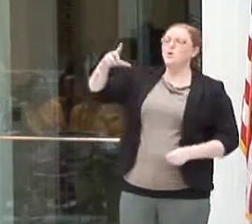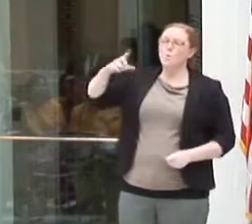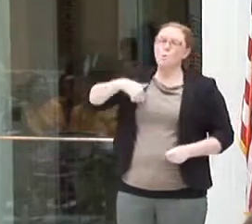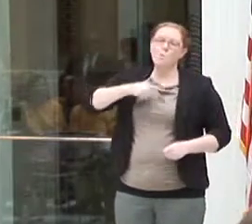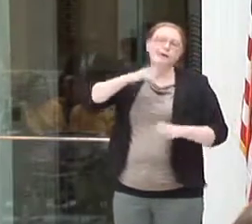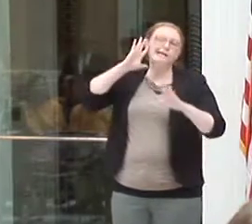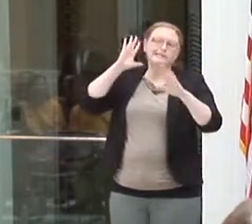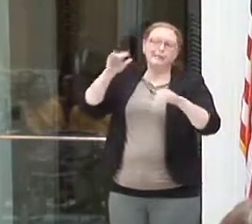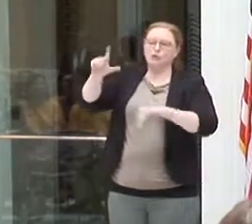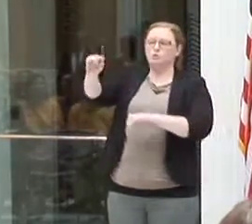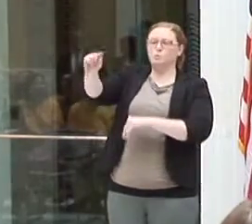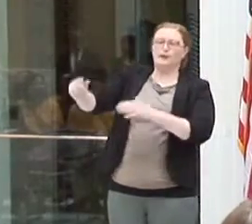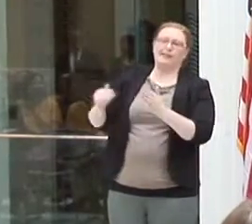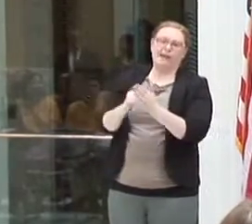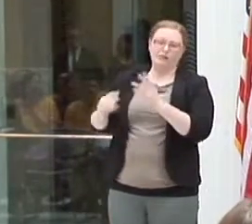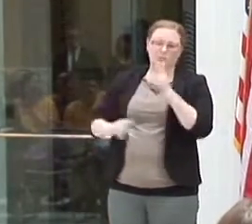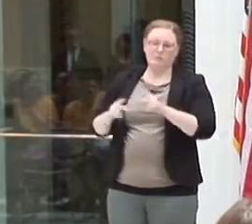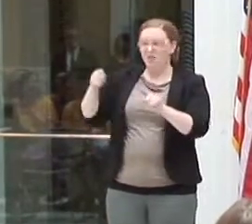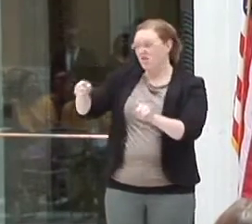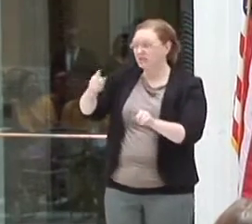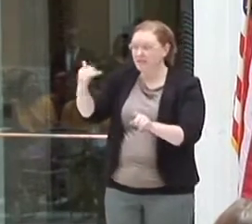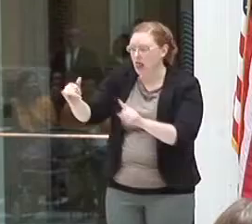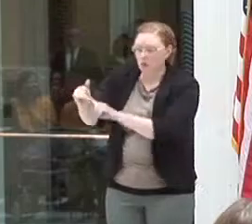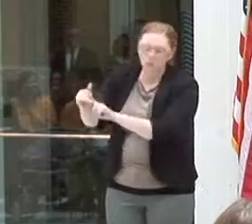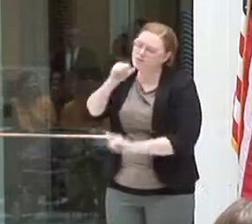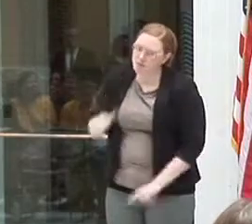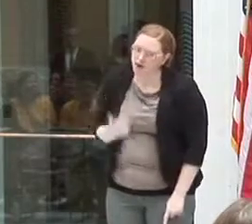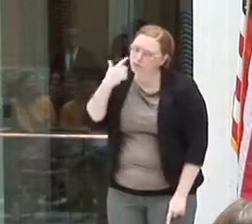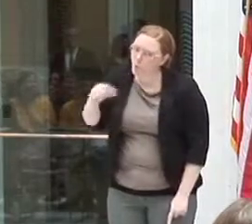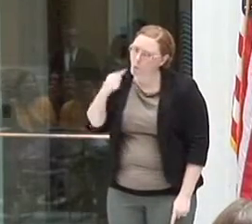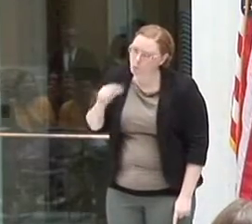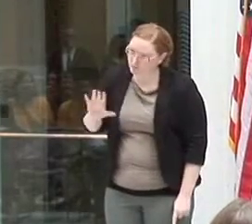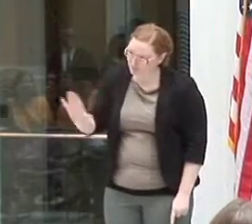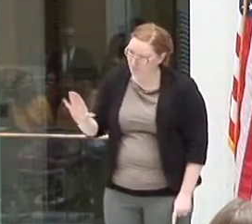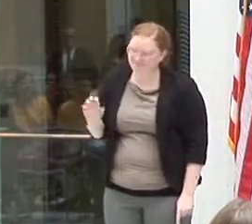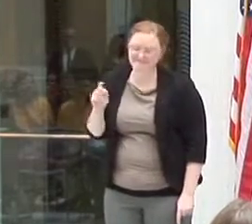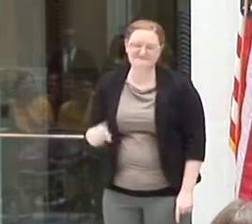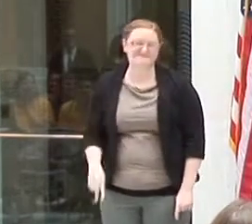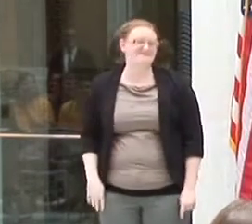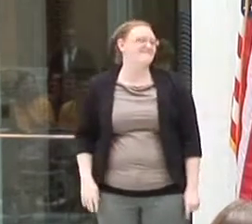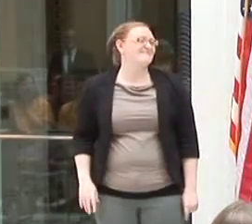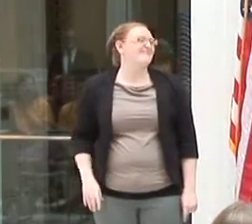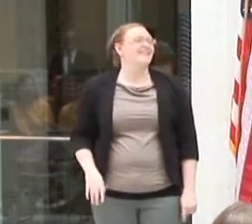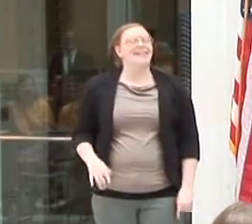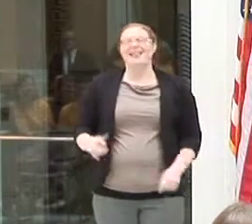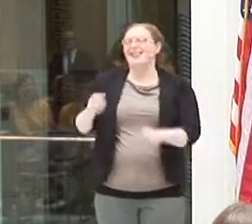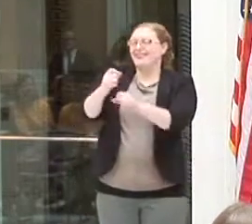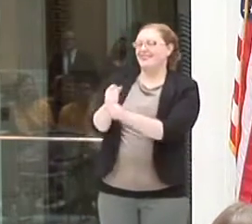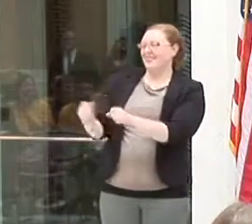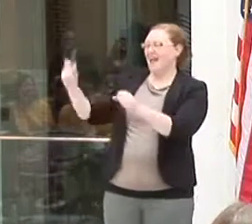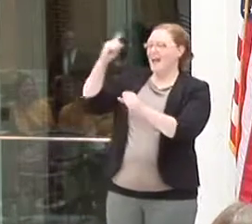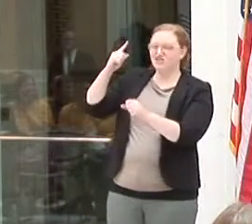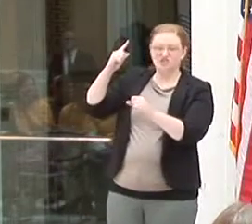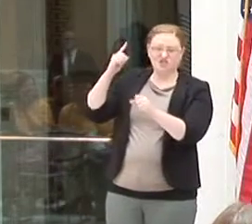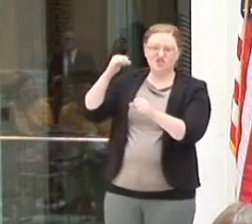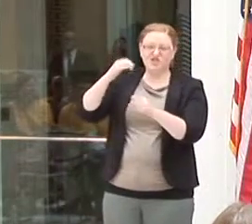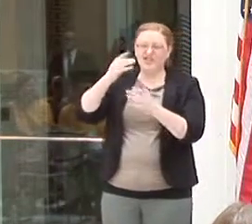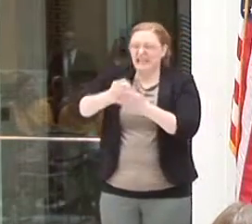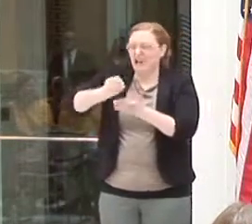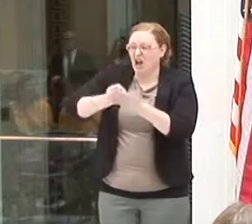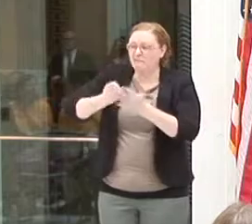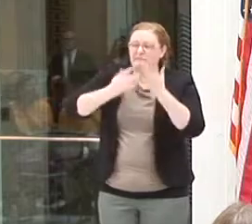by the way this is gold it's not yellow so last year after getting through the recession we